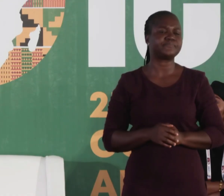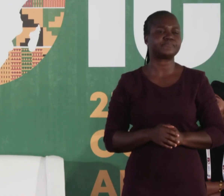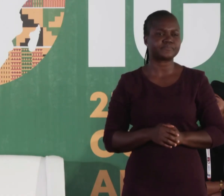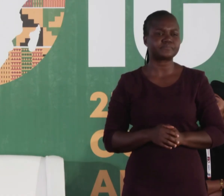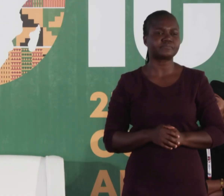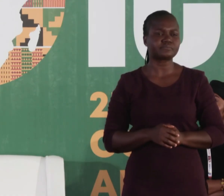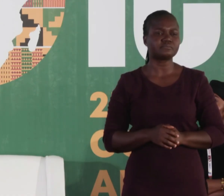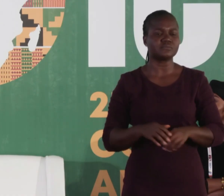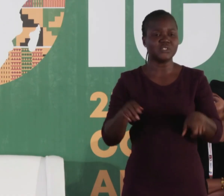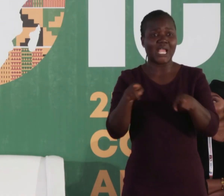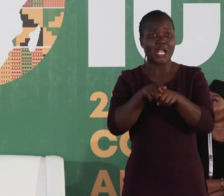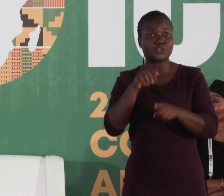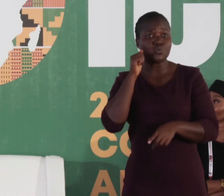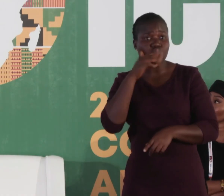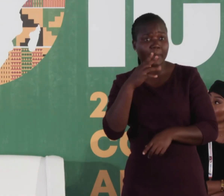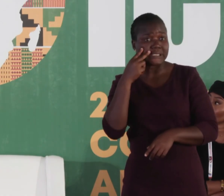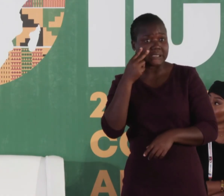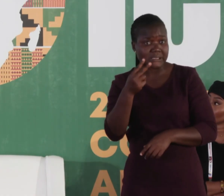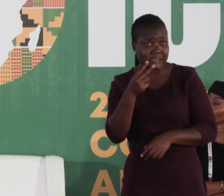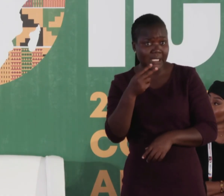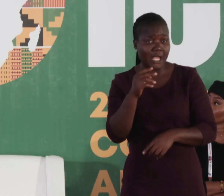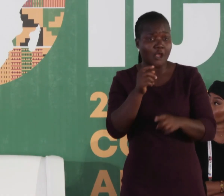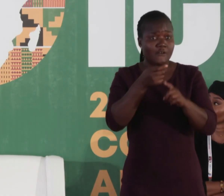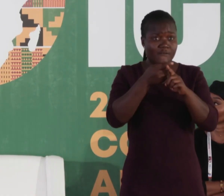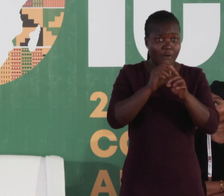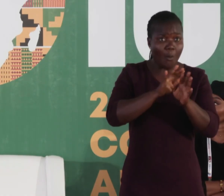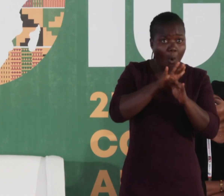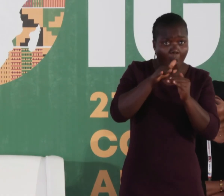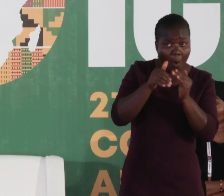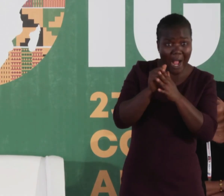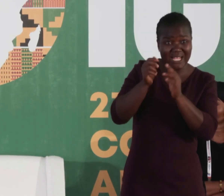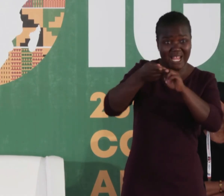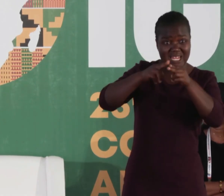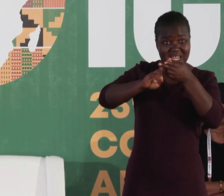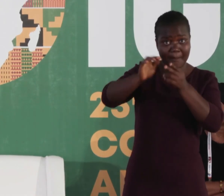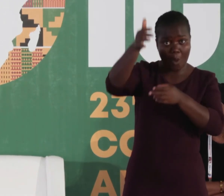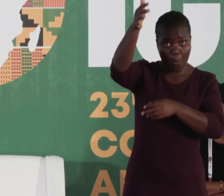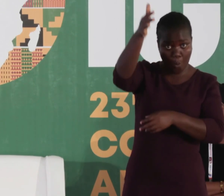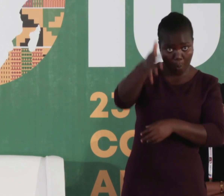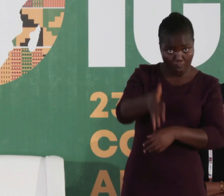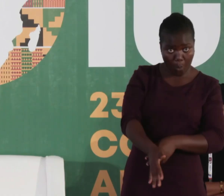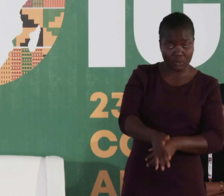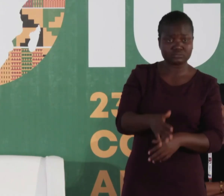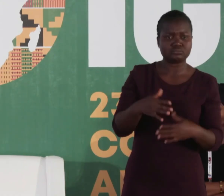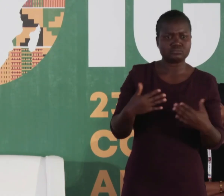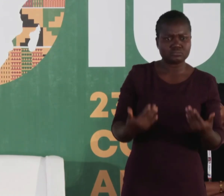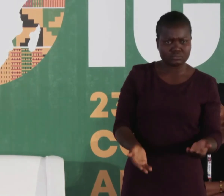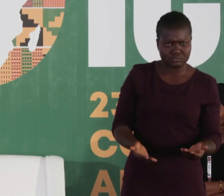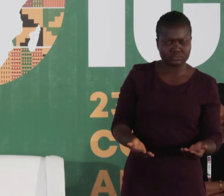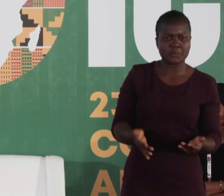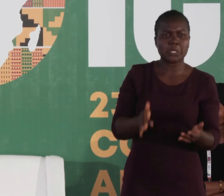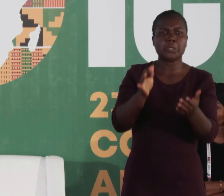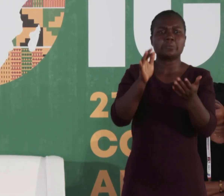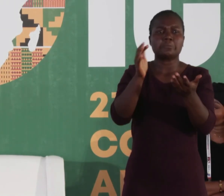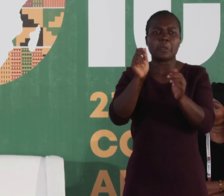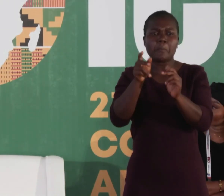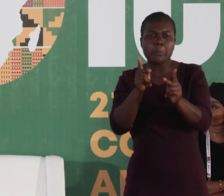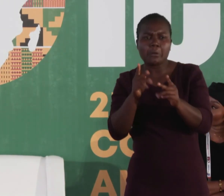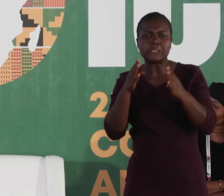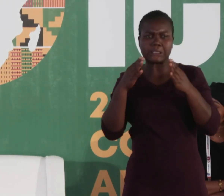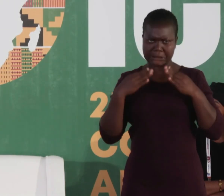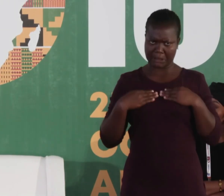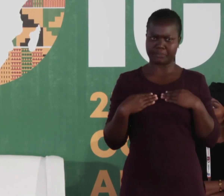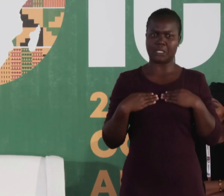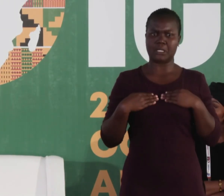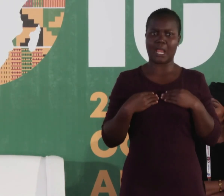As you can see from the figure, Topaz was highly acceptable even after the removal of